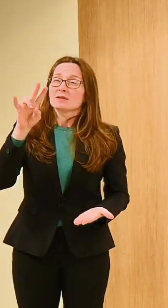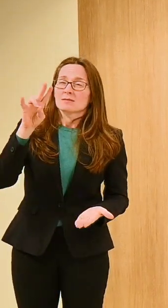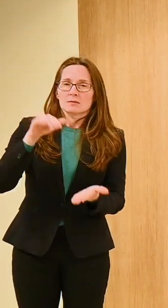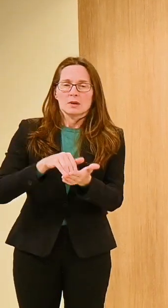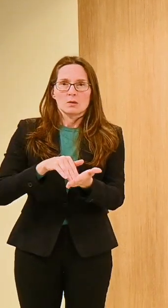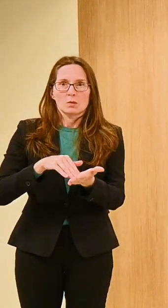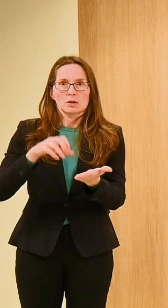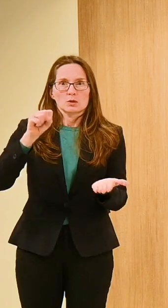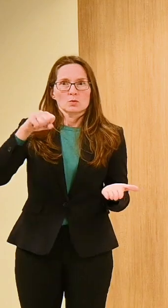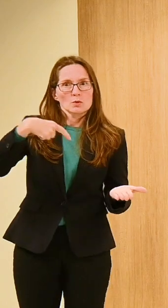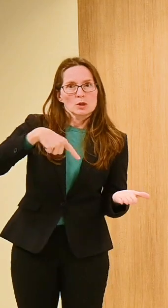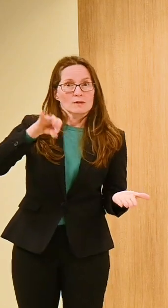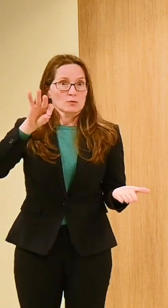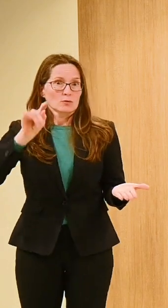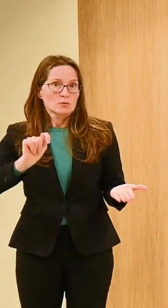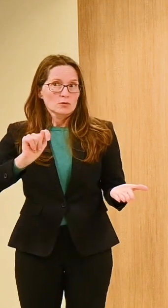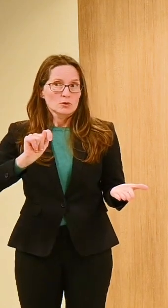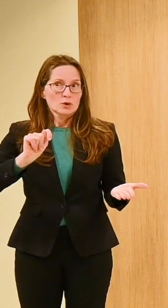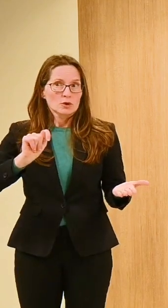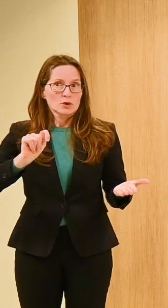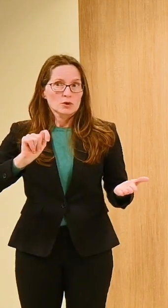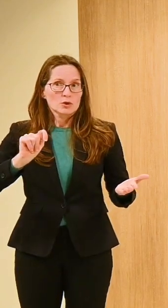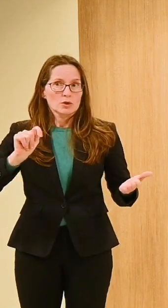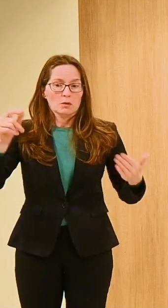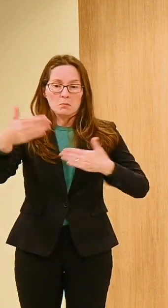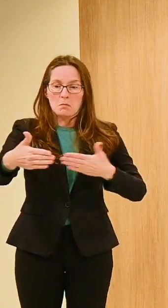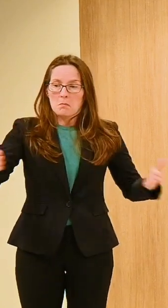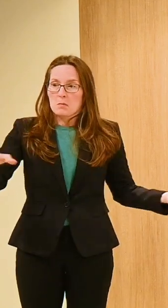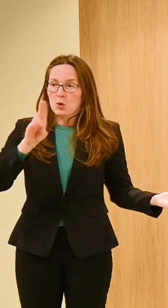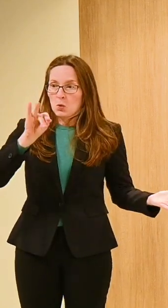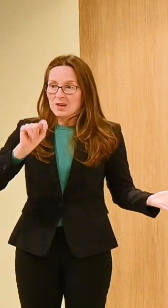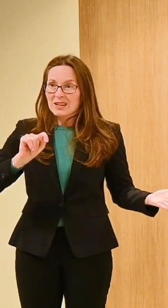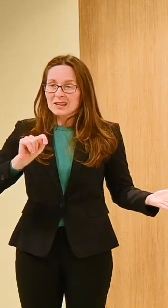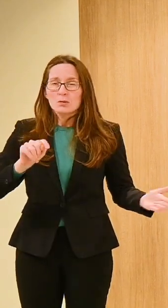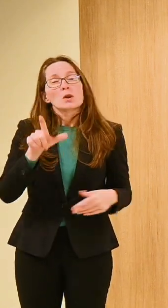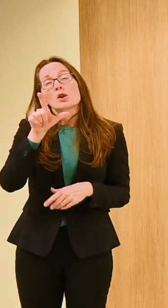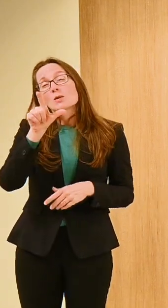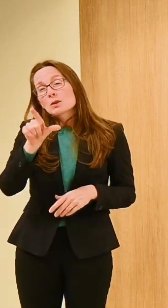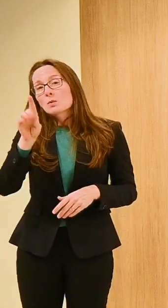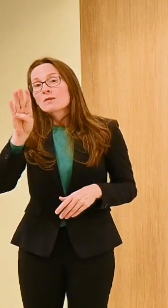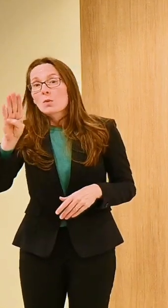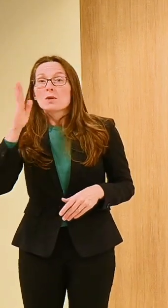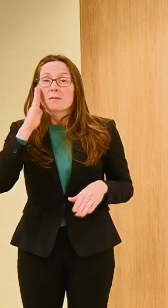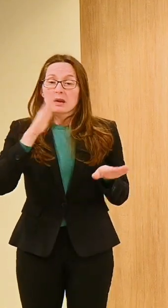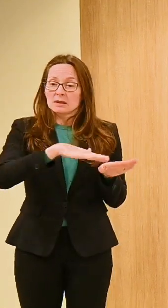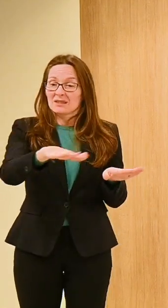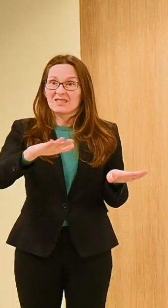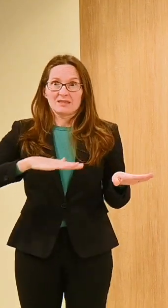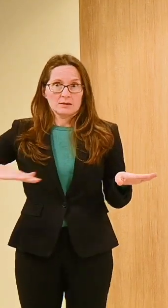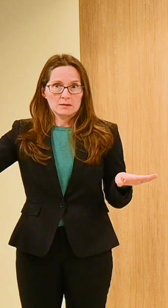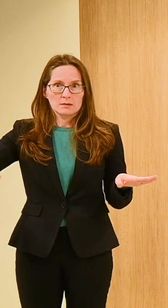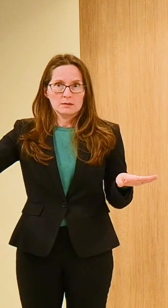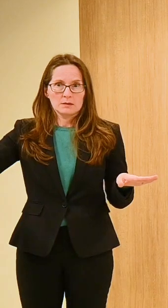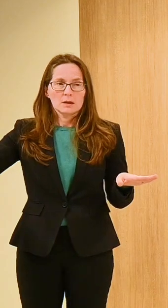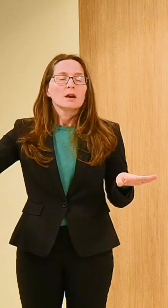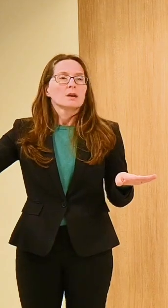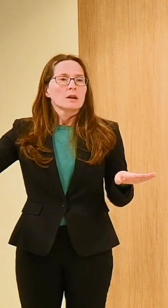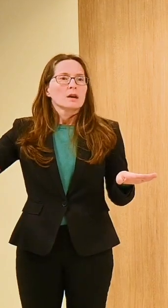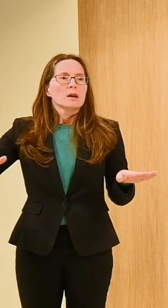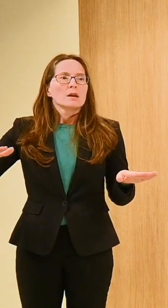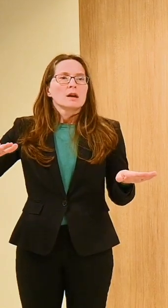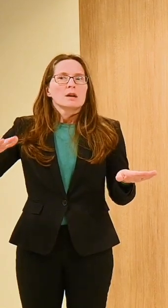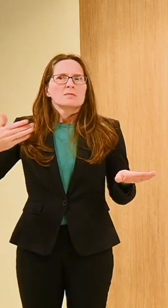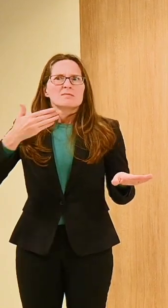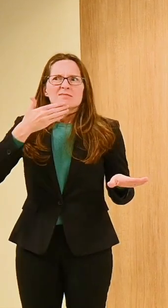foot behavioral health unit with 24 beds. And this impactful increase will be over the